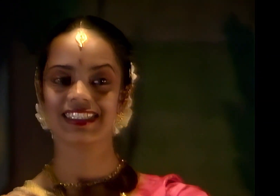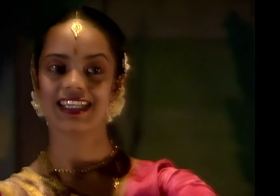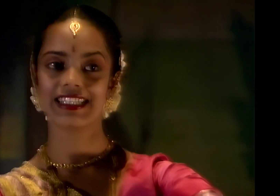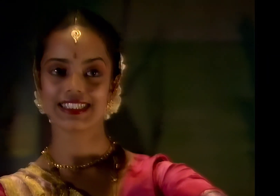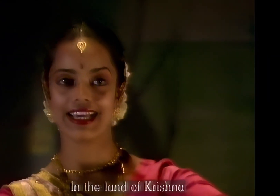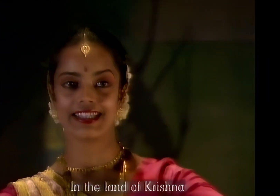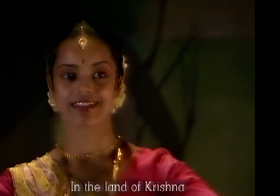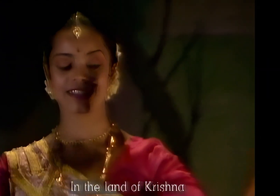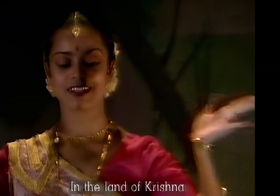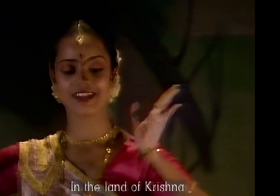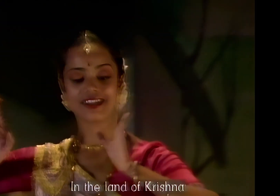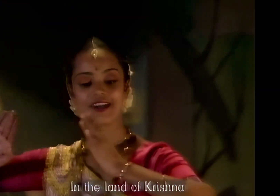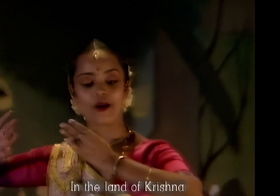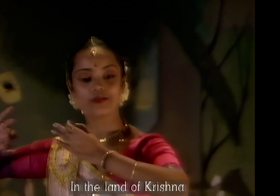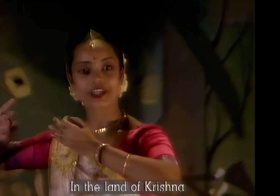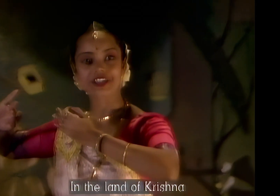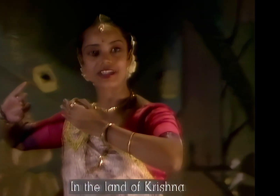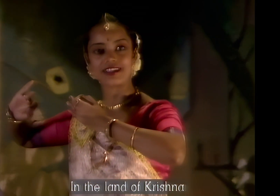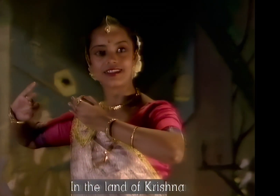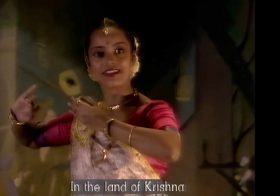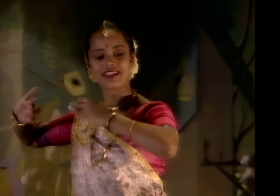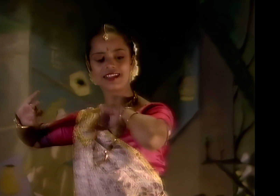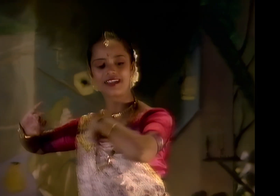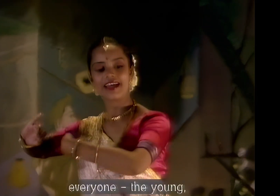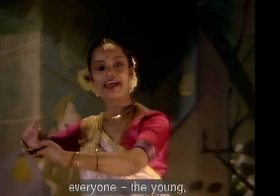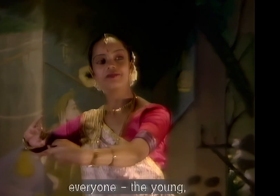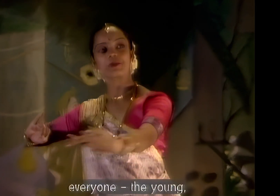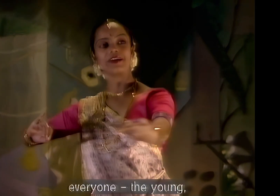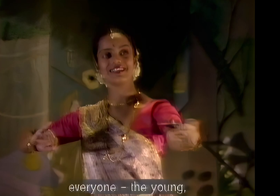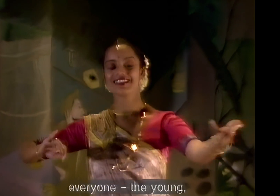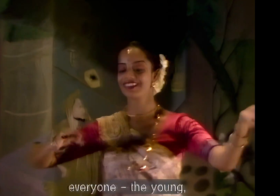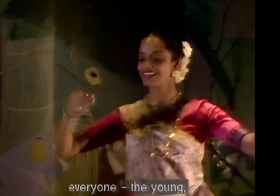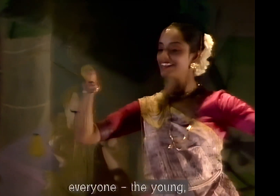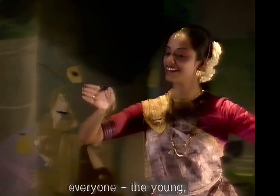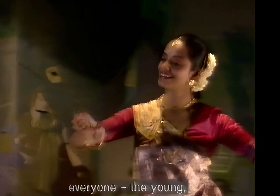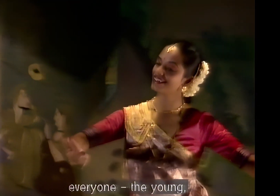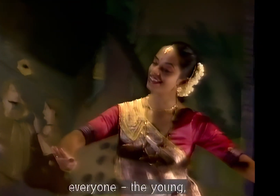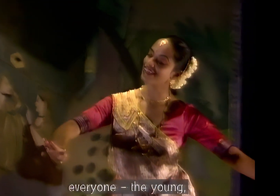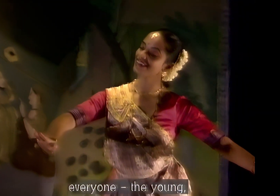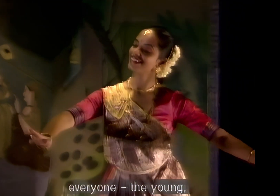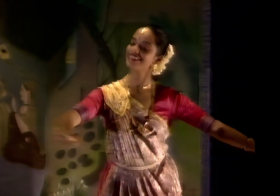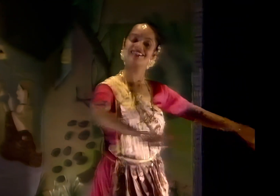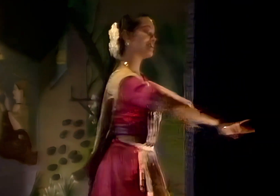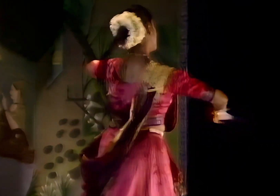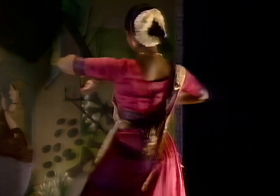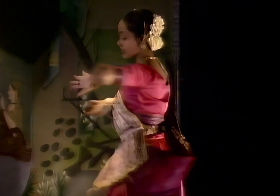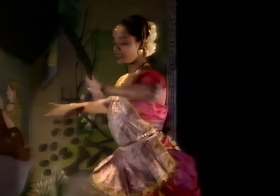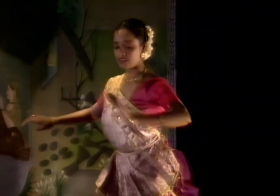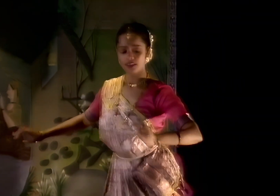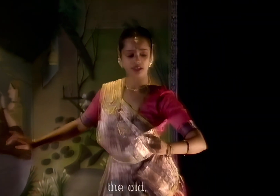In the land of Krishna, everyone, the young, the